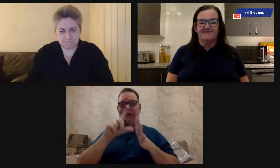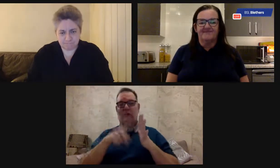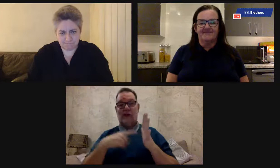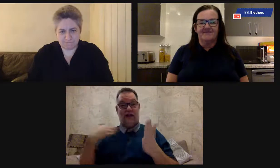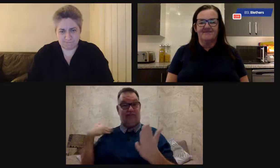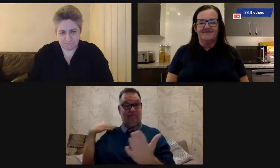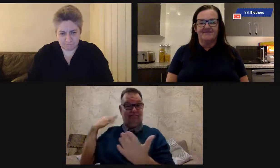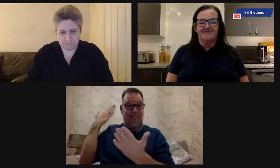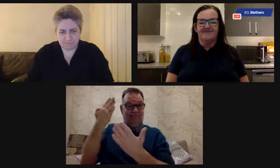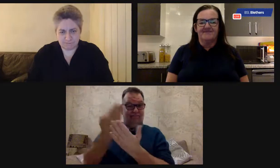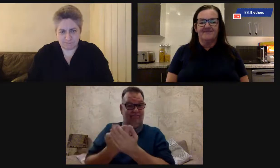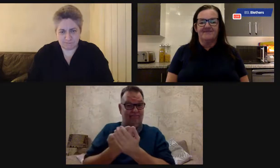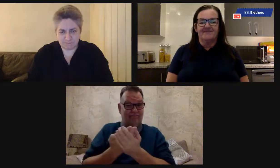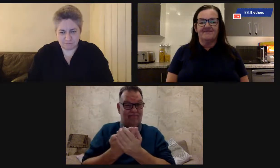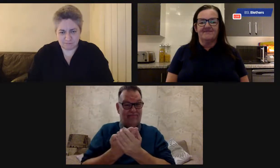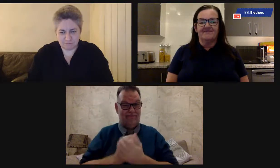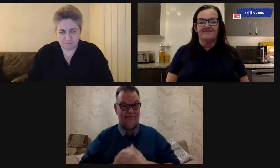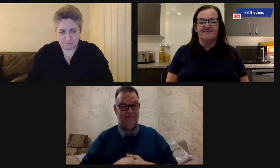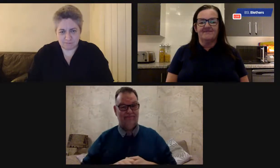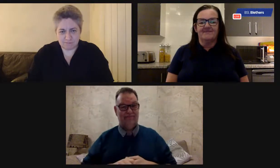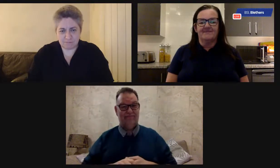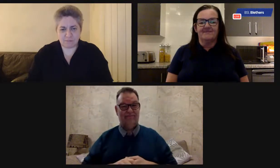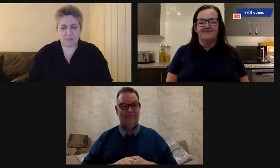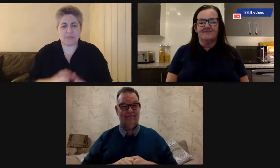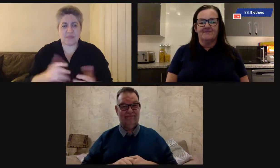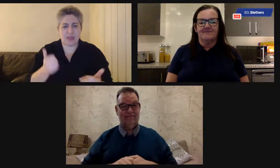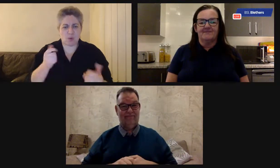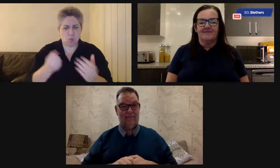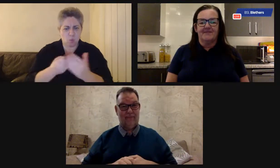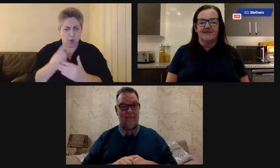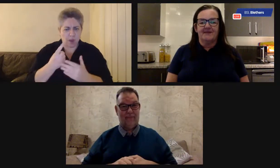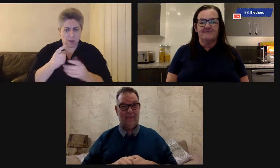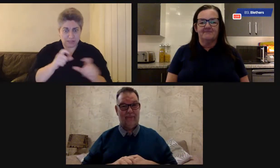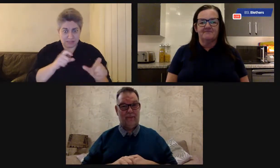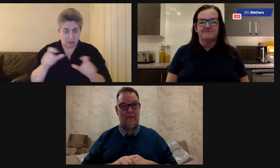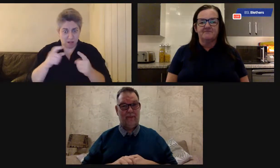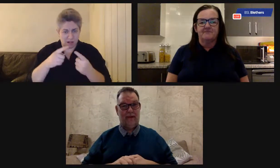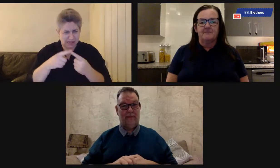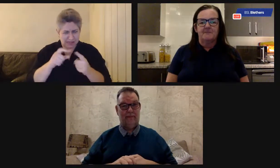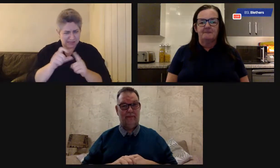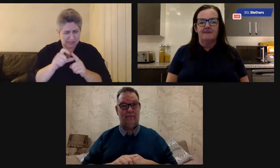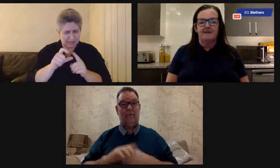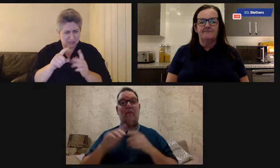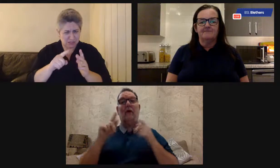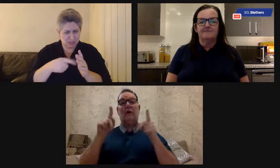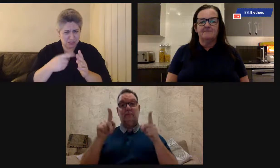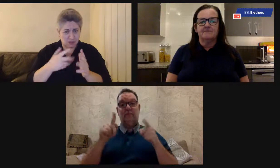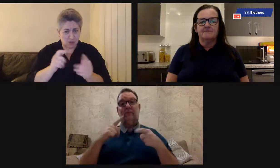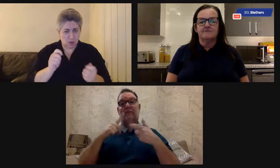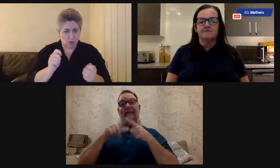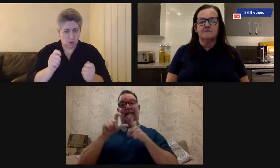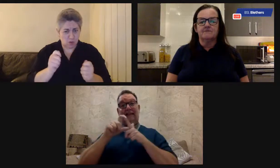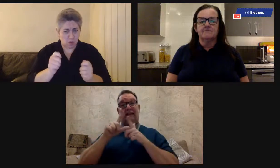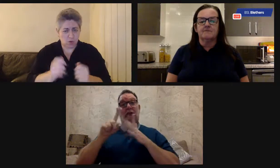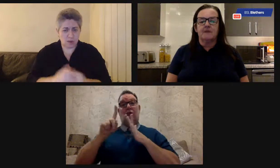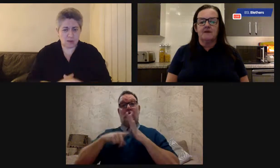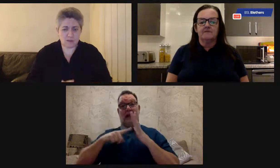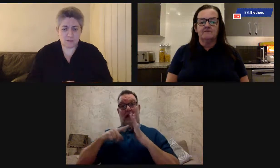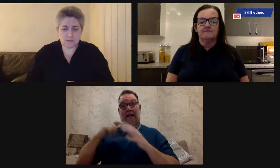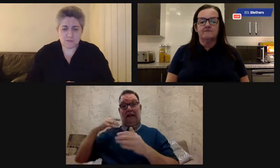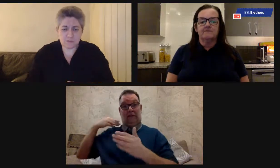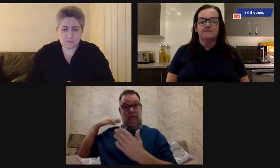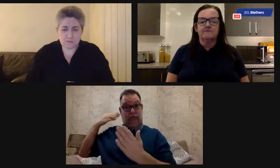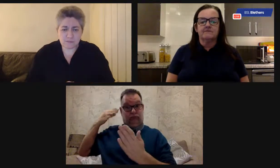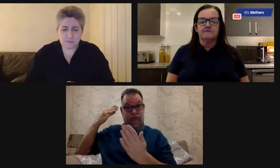the English Deaf Darby and Joan group, and that's what we were known for all this time. Are you? Is that you still called